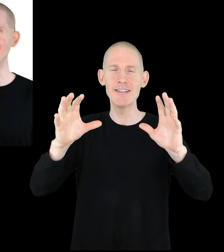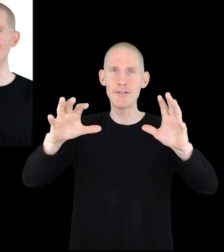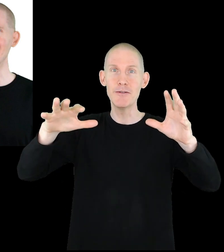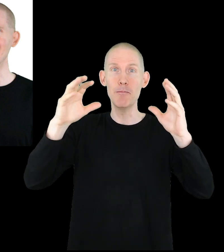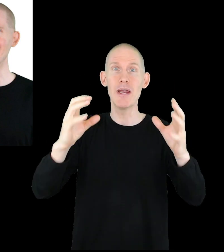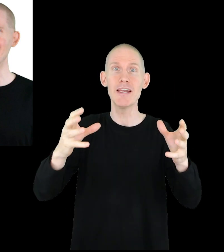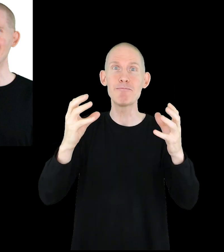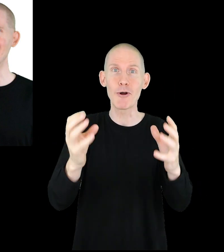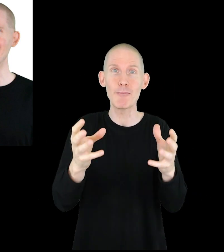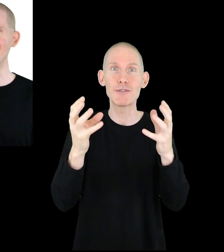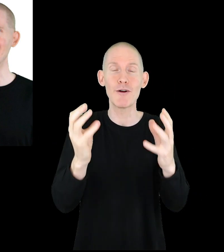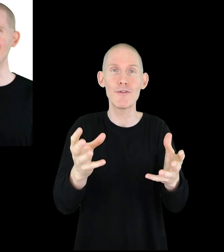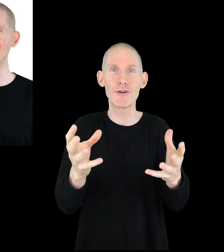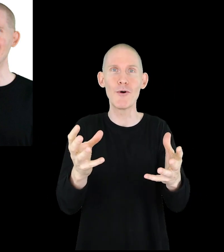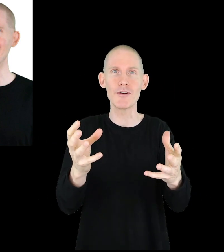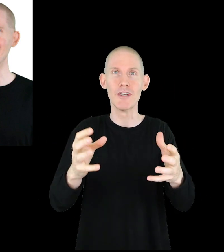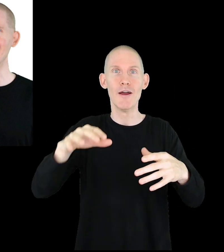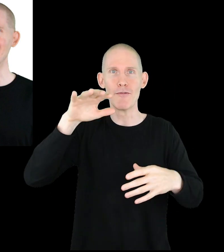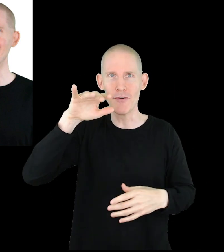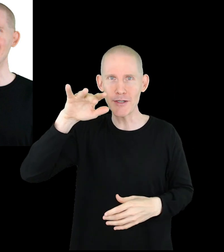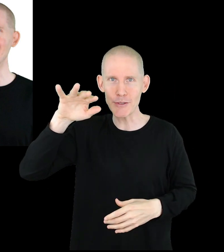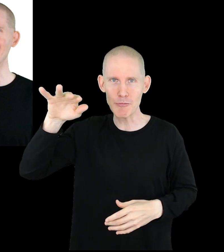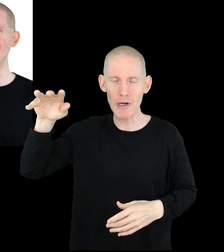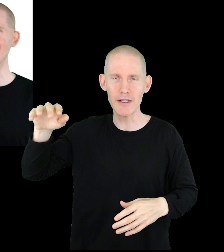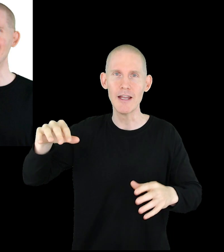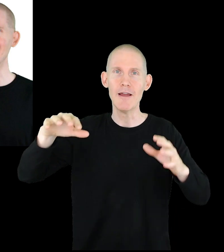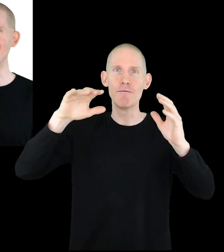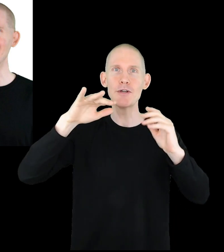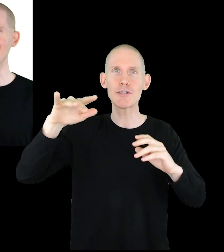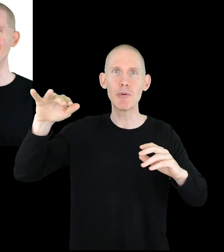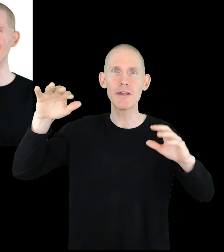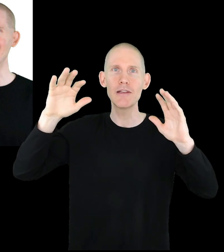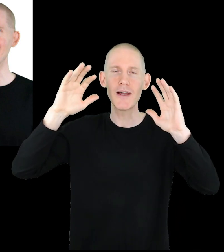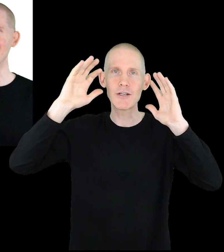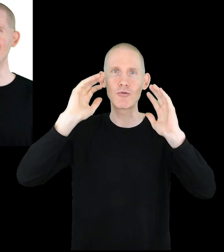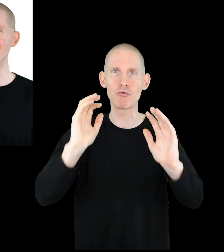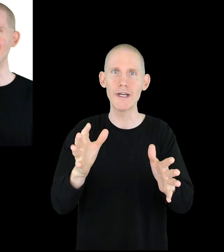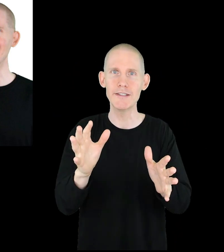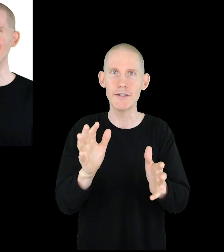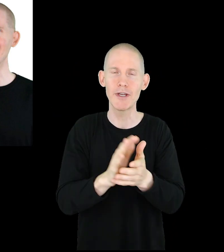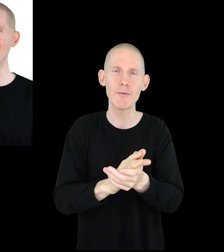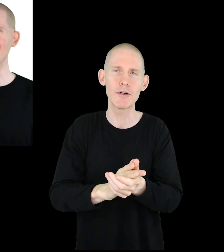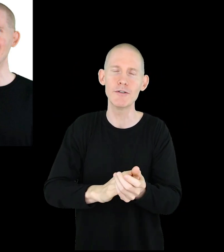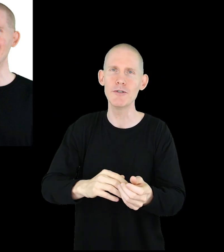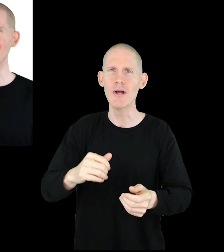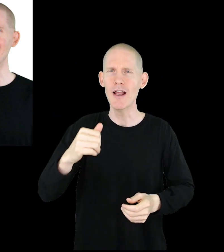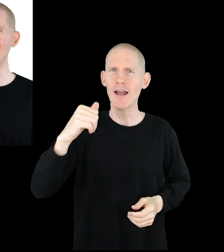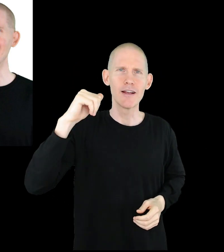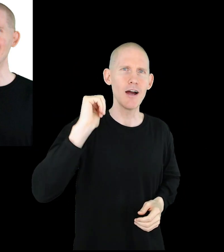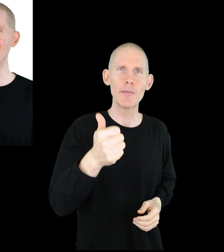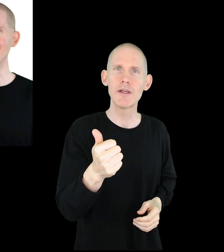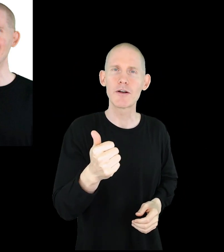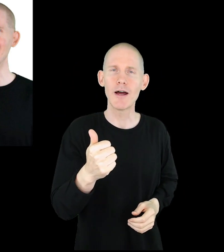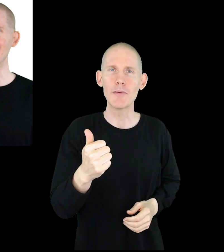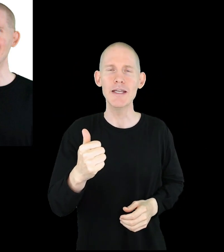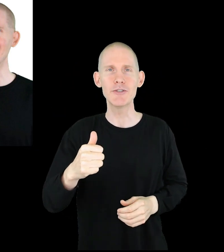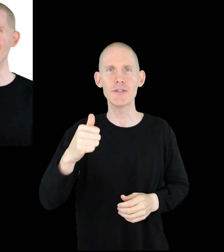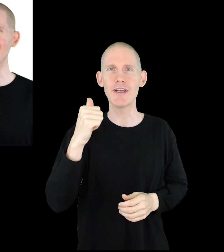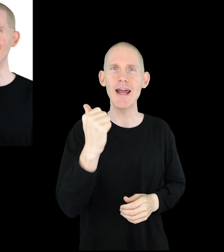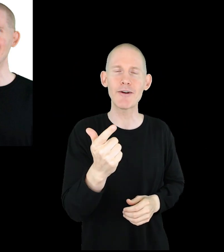into the main purpose of the course, fingerspelling. Fingerspelling like crazy, okay? We're gonna do common letter combinations,